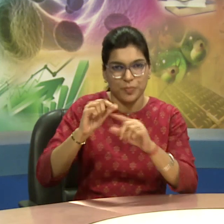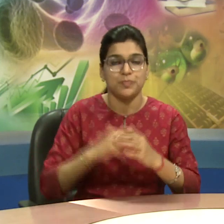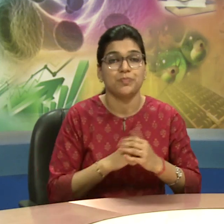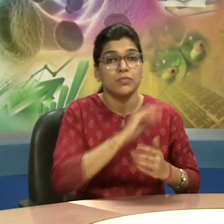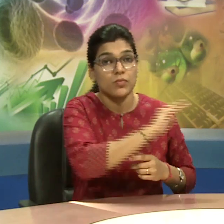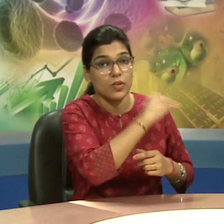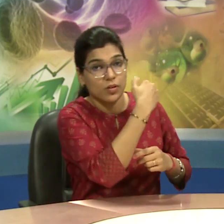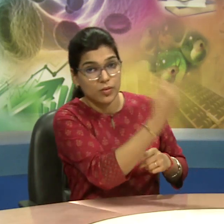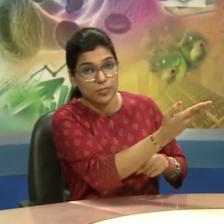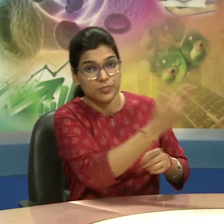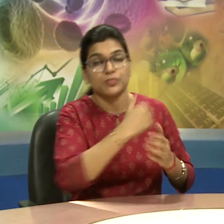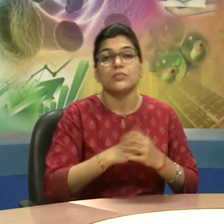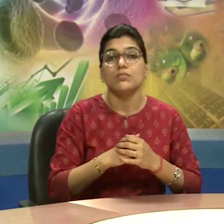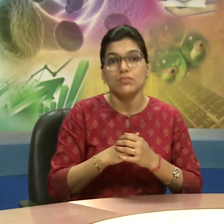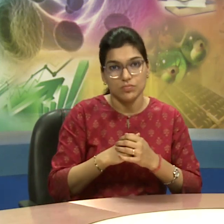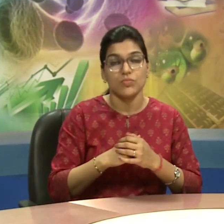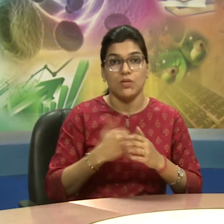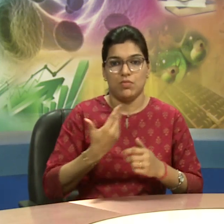Sixth, right to seek